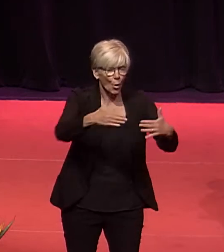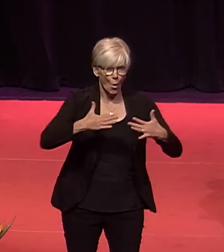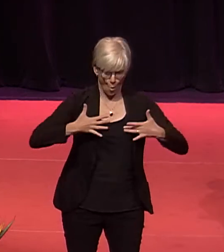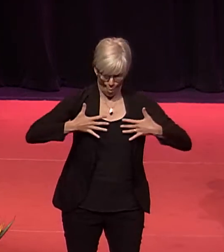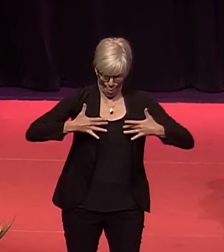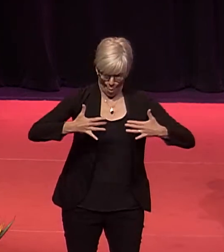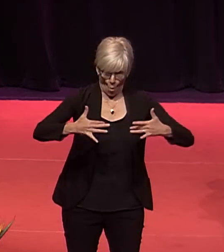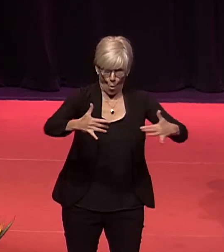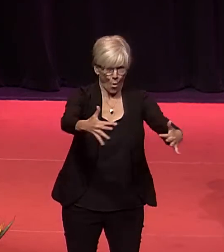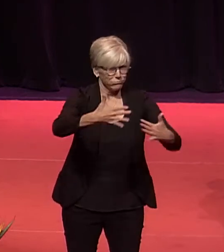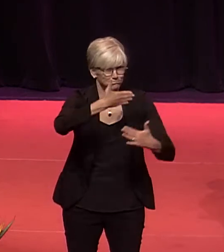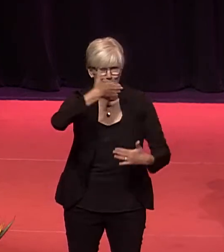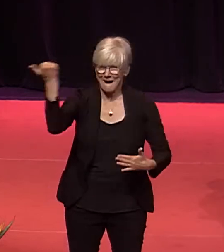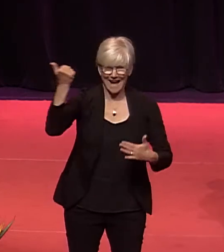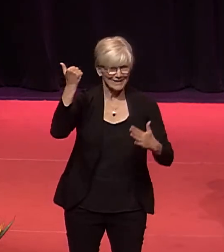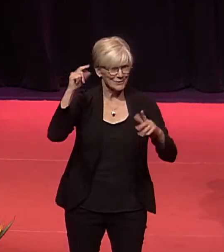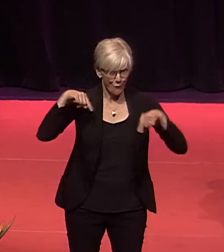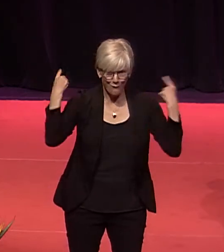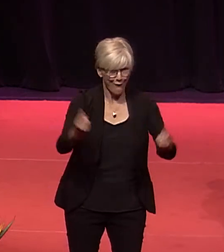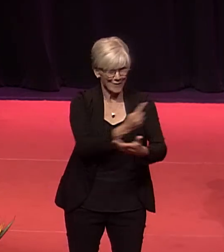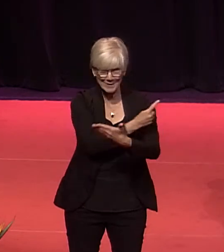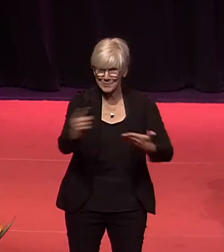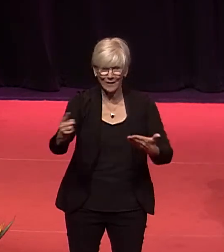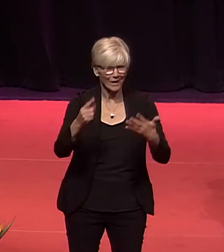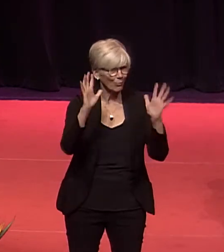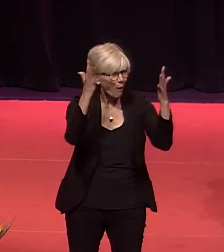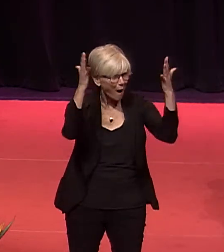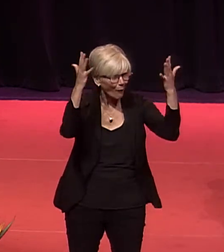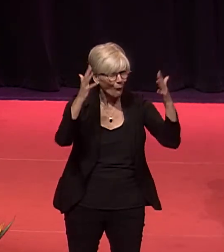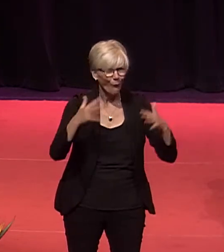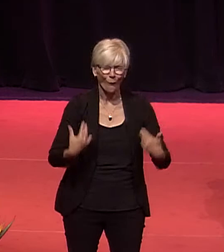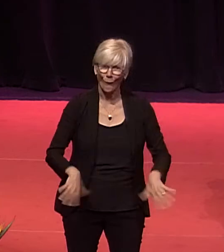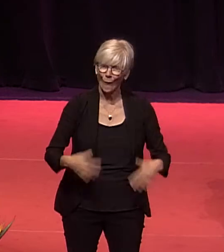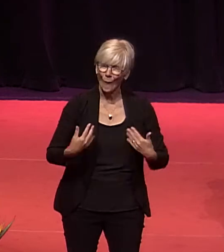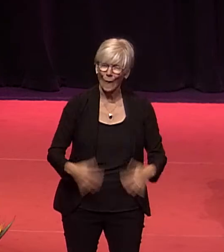best ever in this week, so loud round of applause for that.